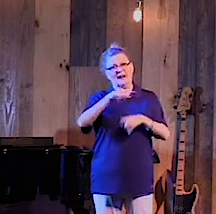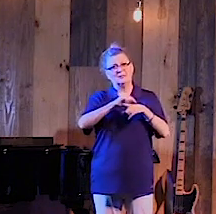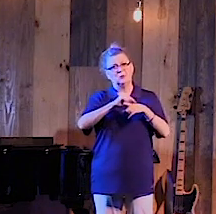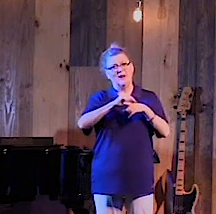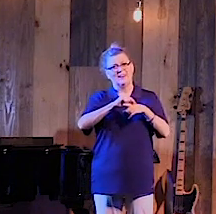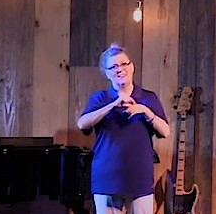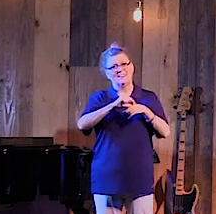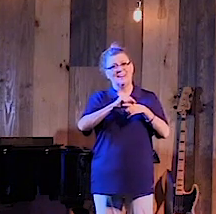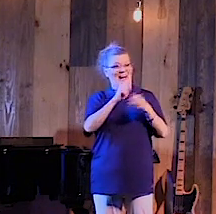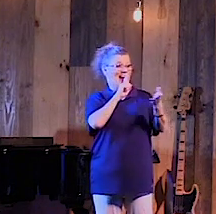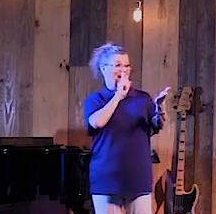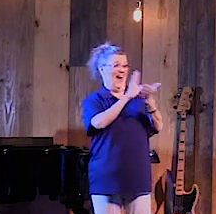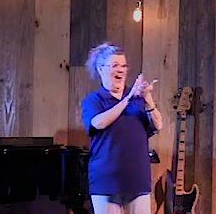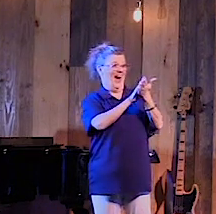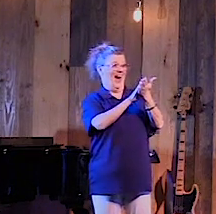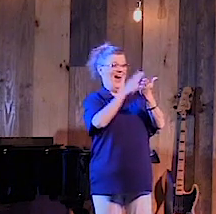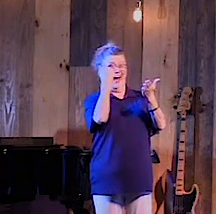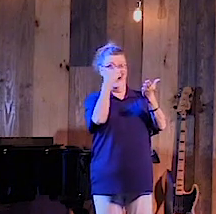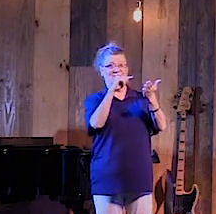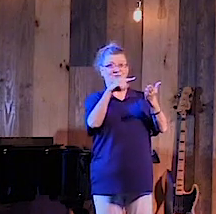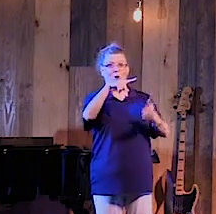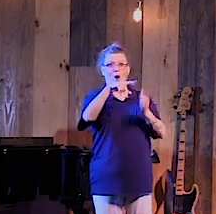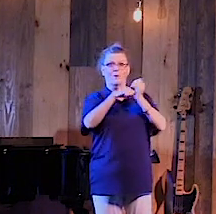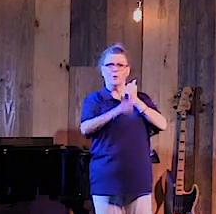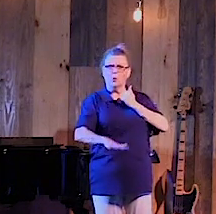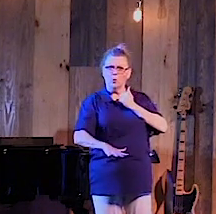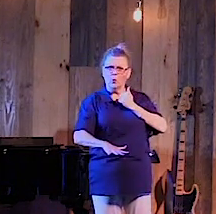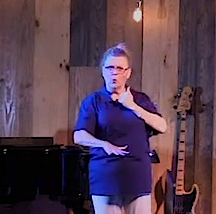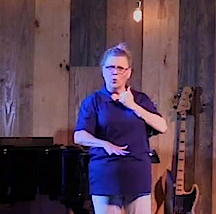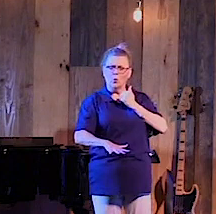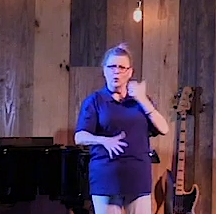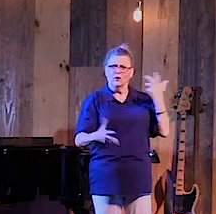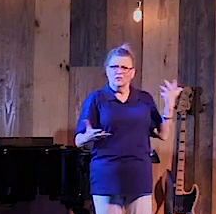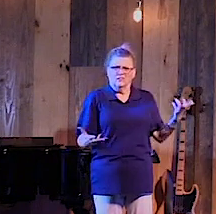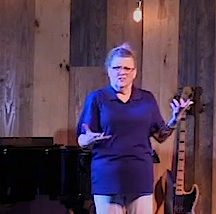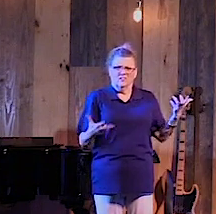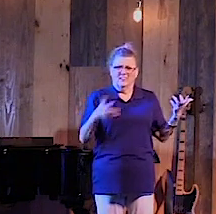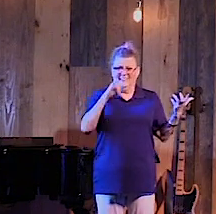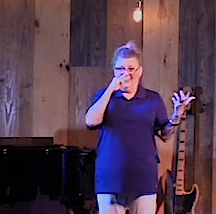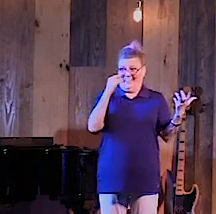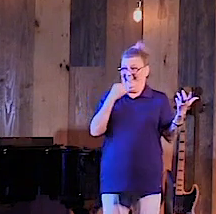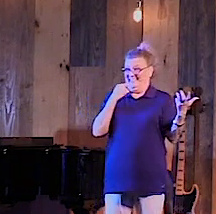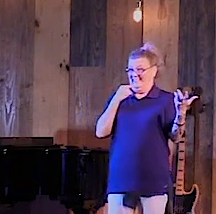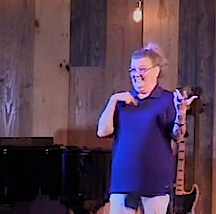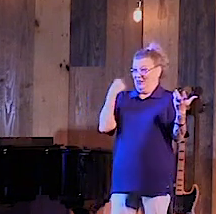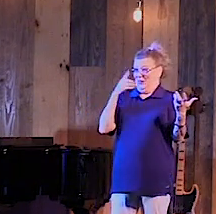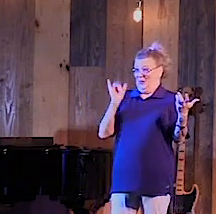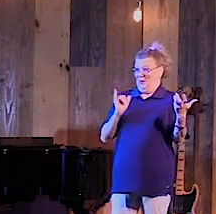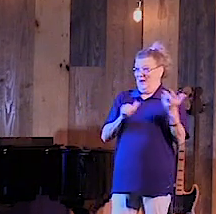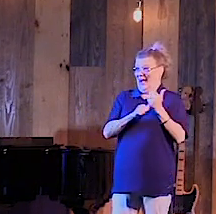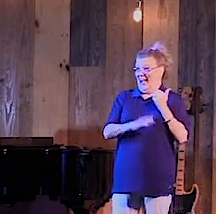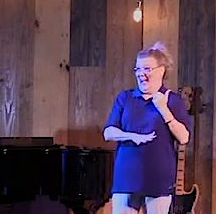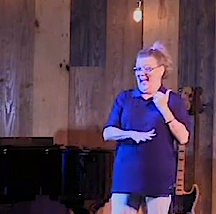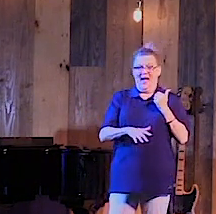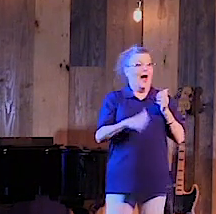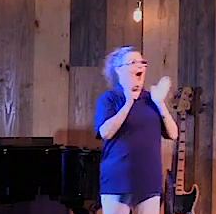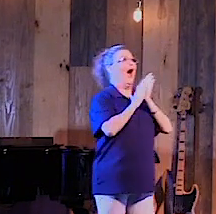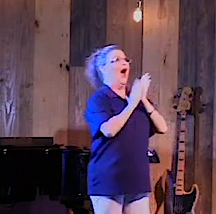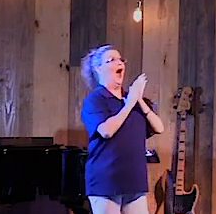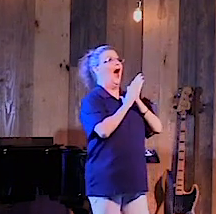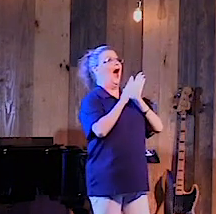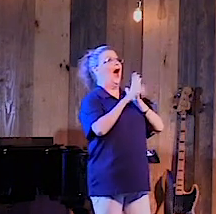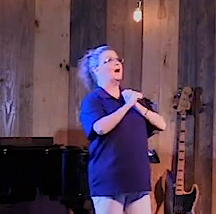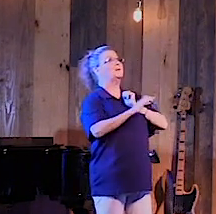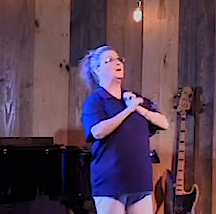poop. I mean, your kids will come up to you and say, look what I did. And you're going to go, yay, you pooped in the